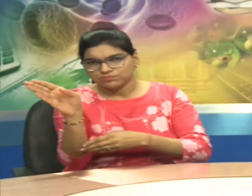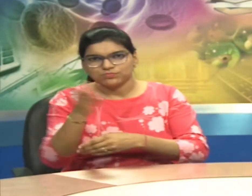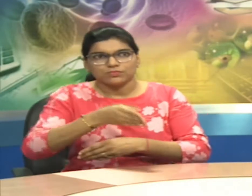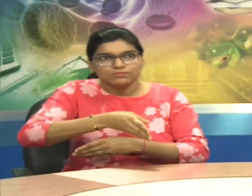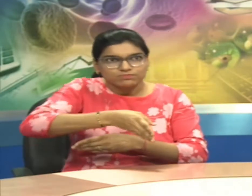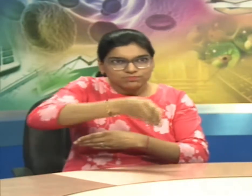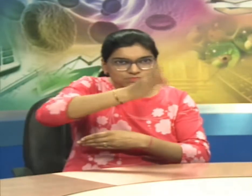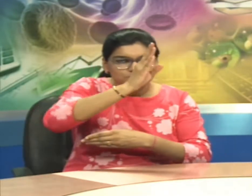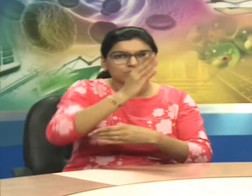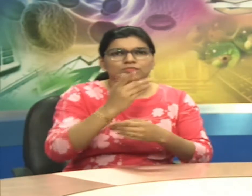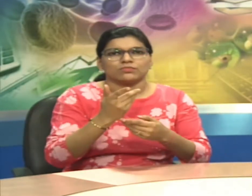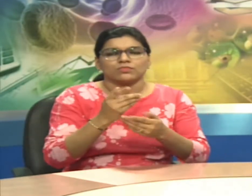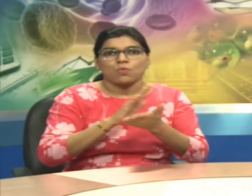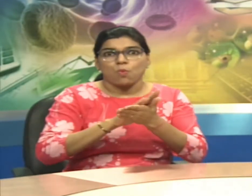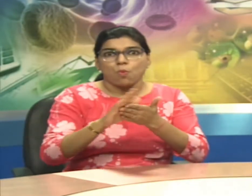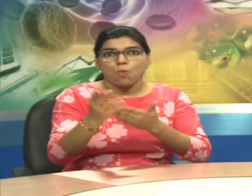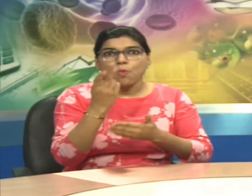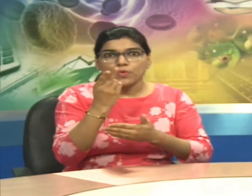turn right, turn left, go straight,